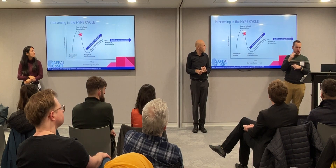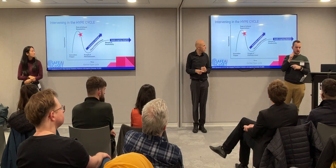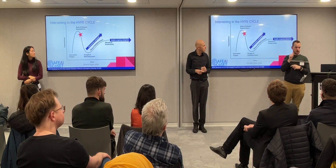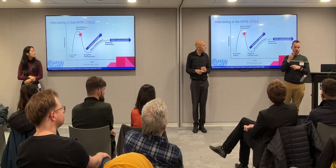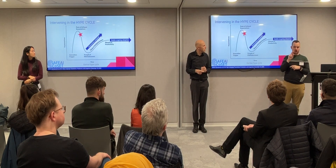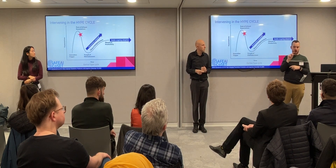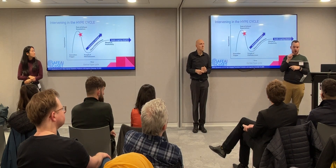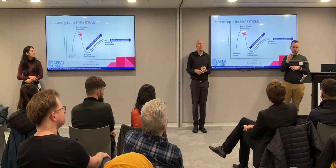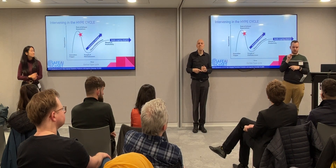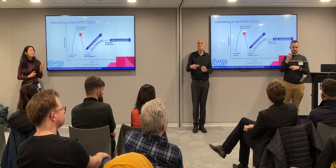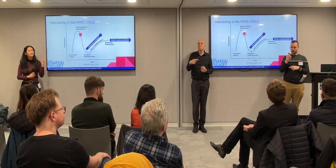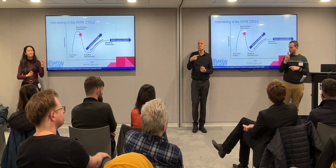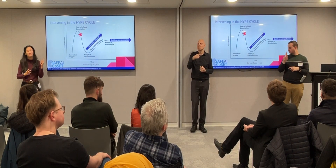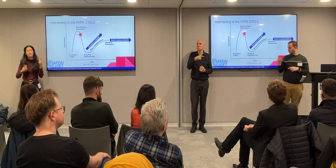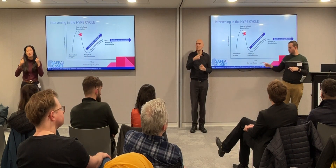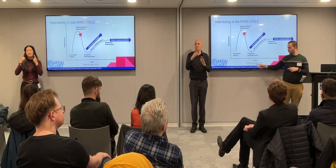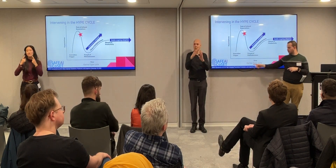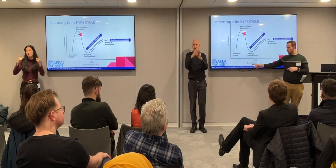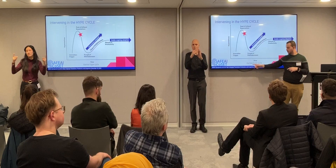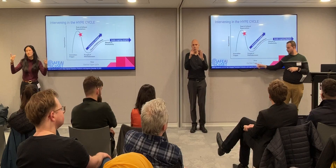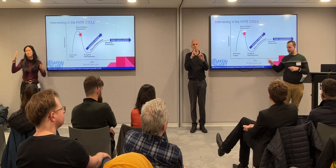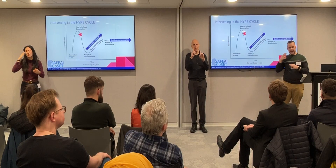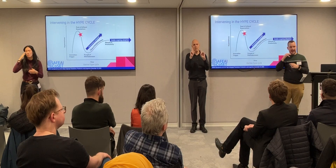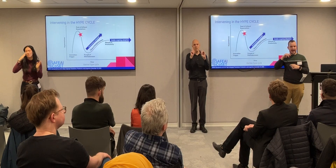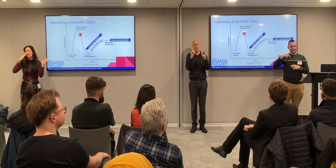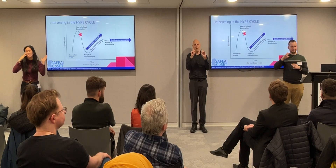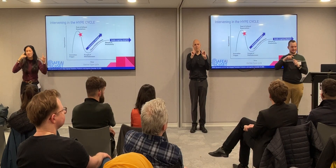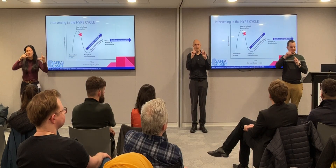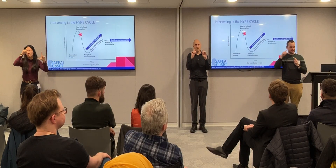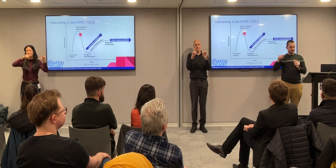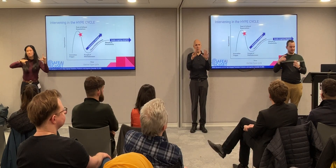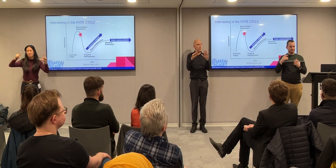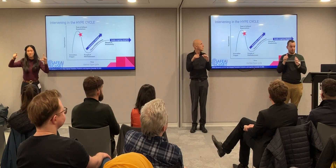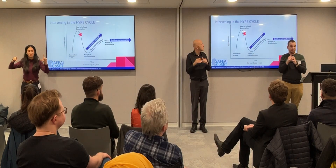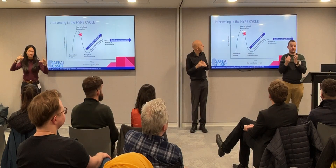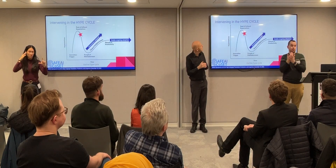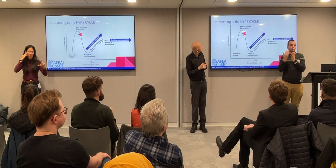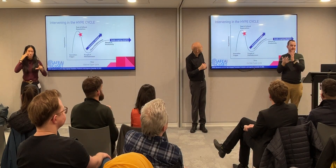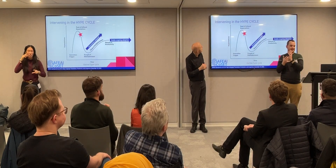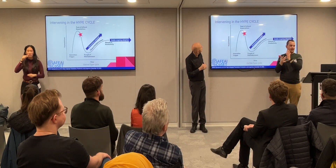This is a famous model. It's called the Gartner Hype Cycle.